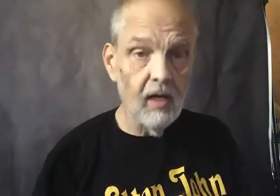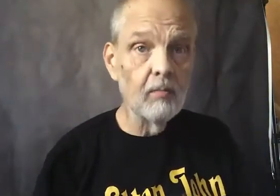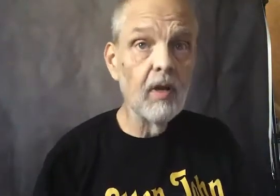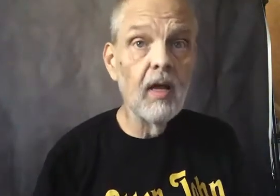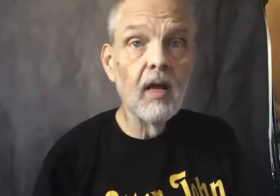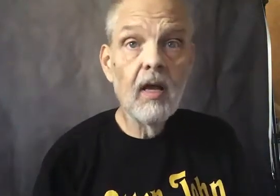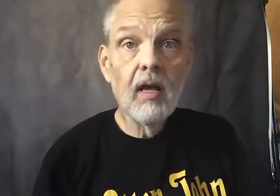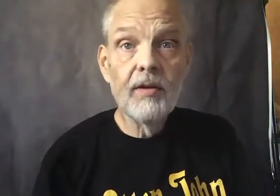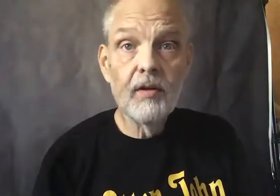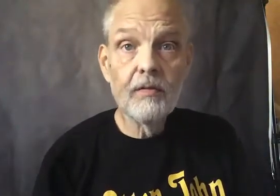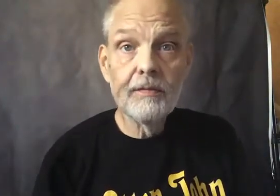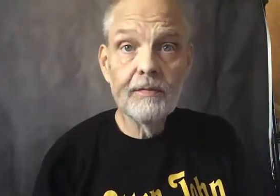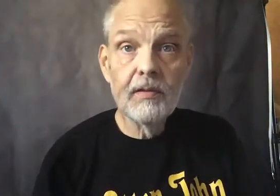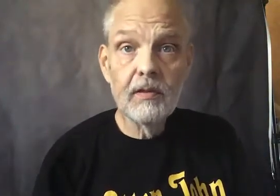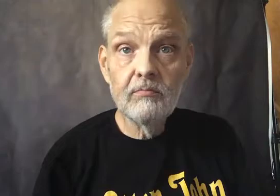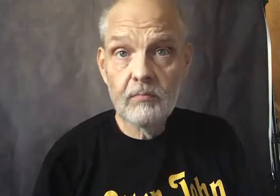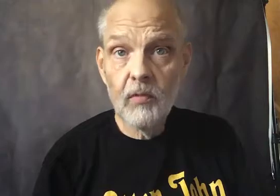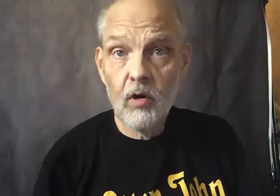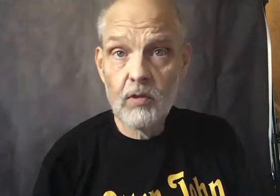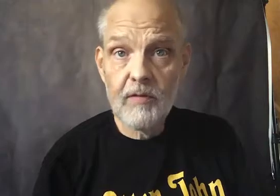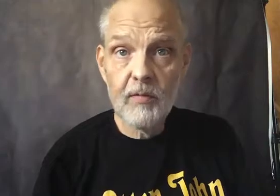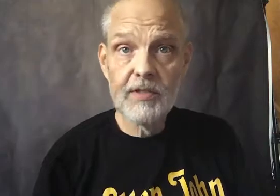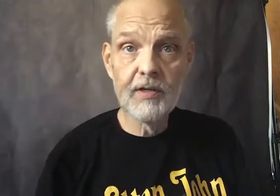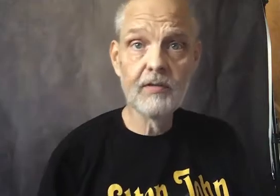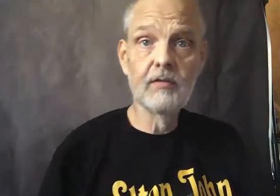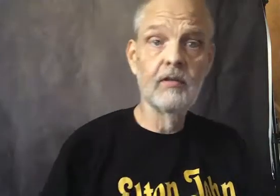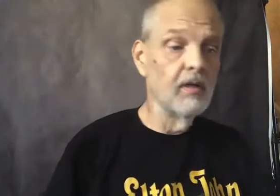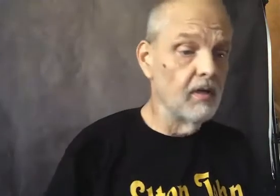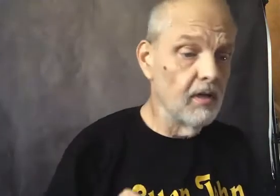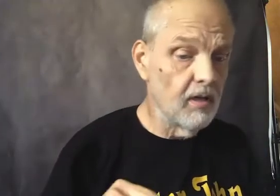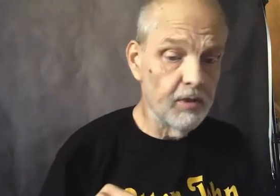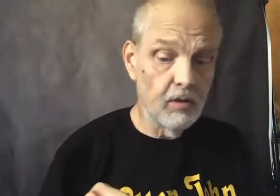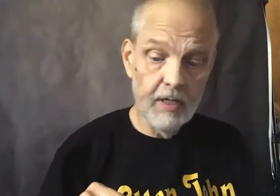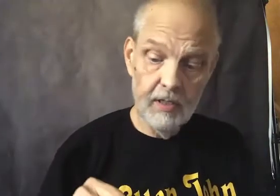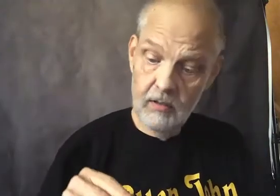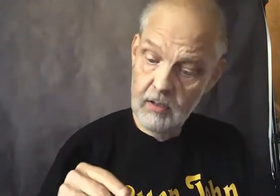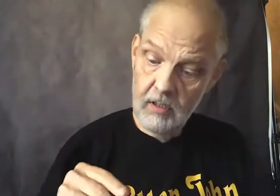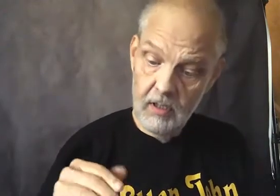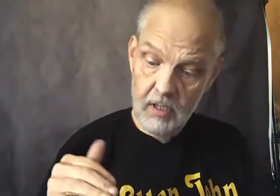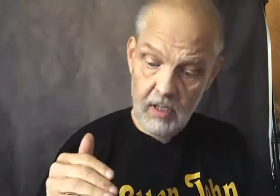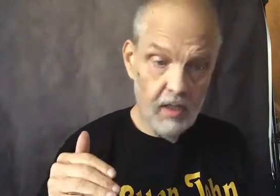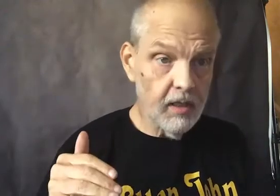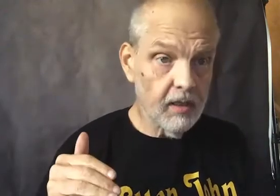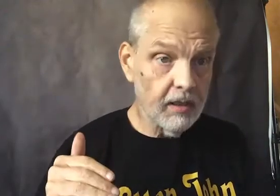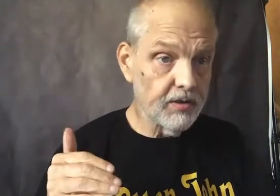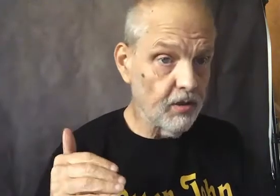Um, the, almost everybody's here. I'm gonna go ahead and get